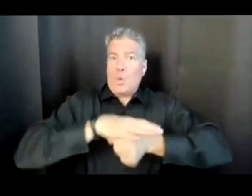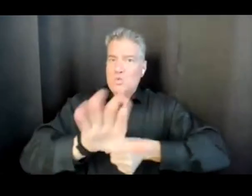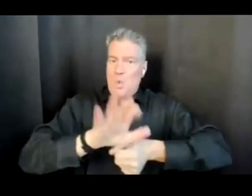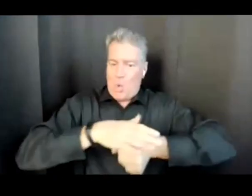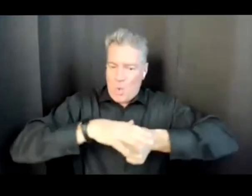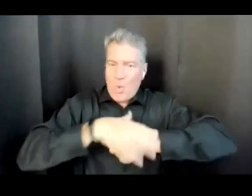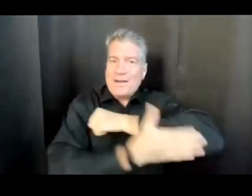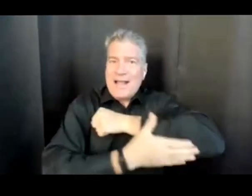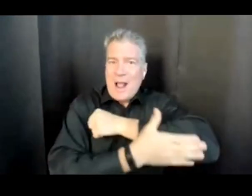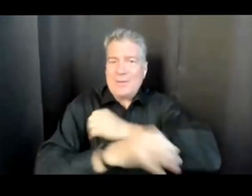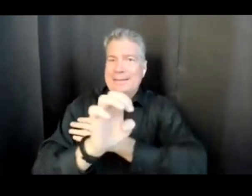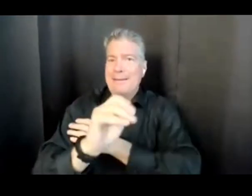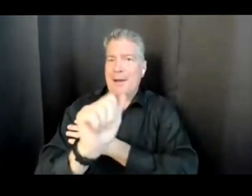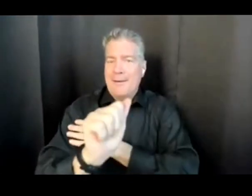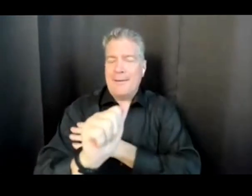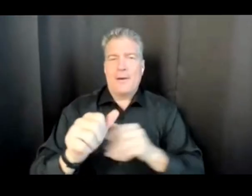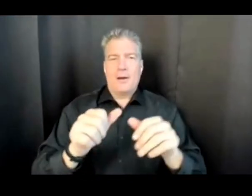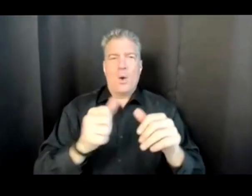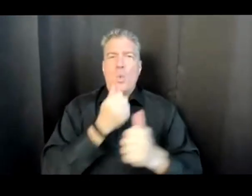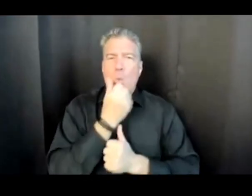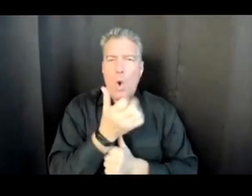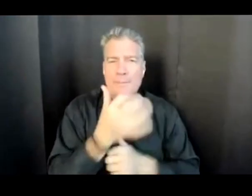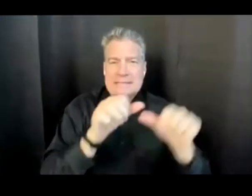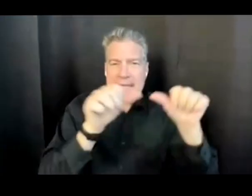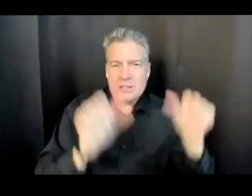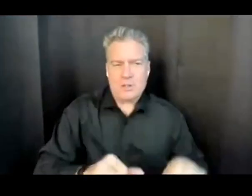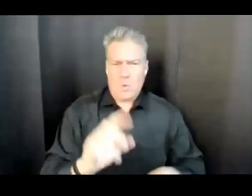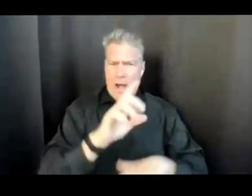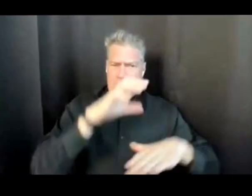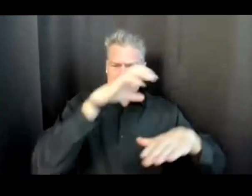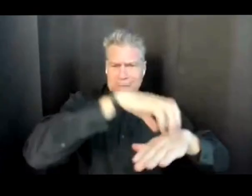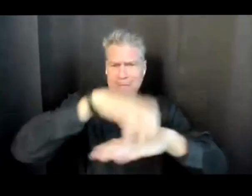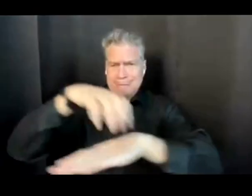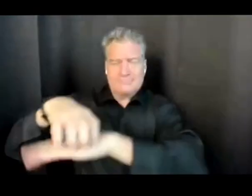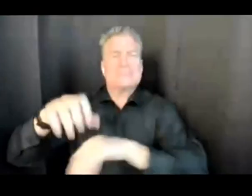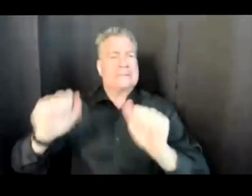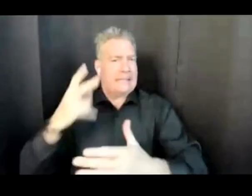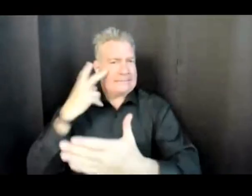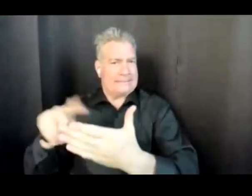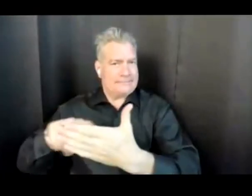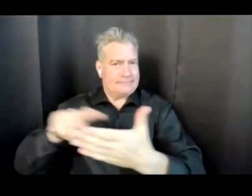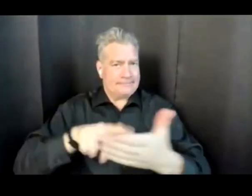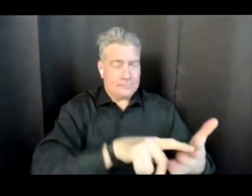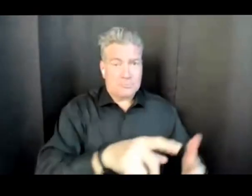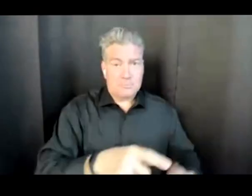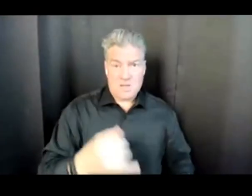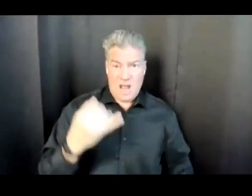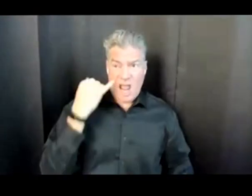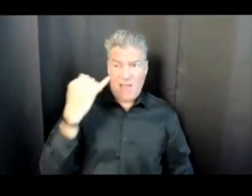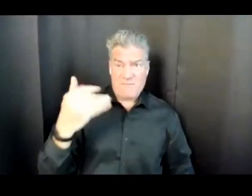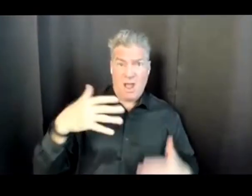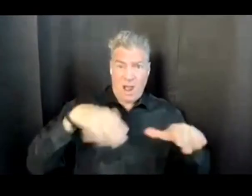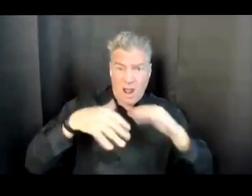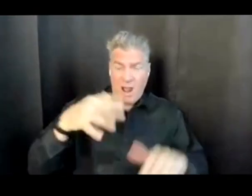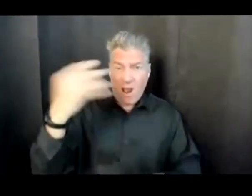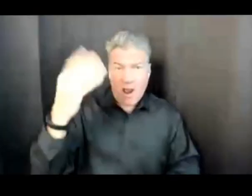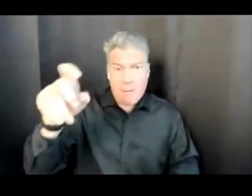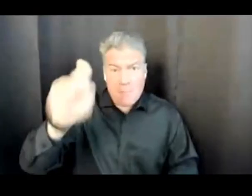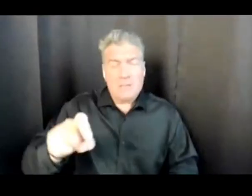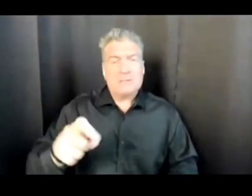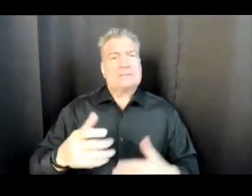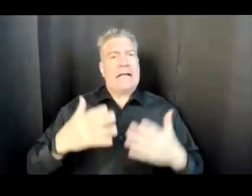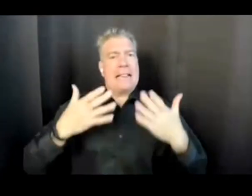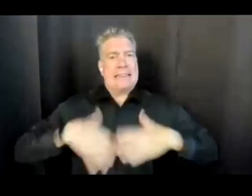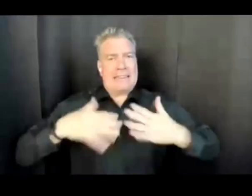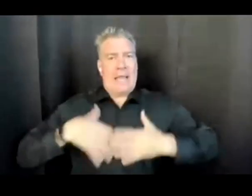assistance. If you spend time outside, be careful. Wear multiple layers of warm clothing and do not rely